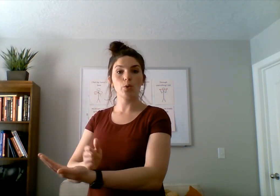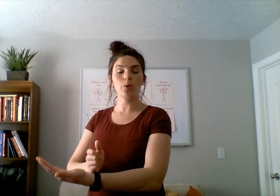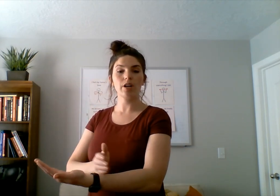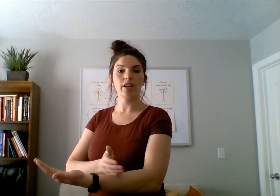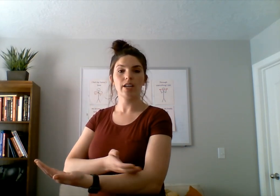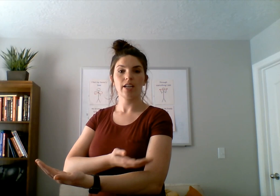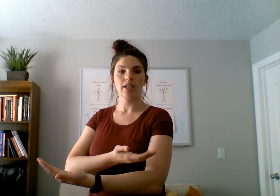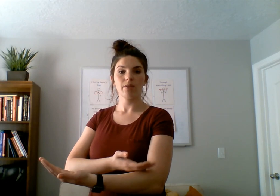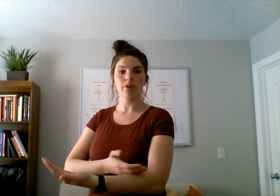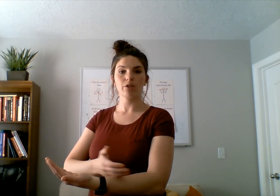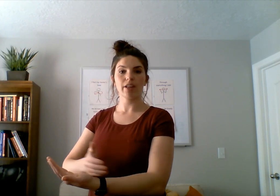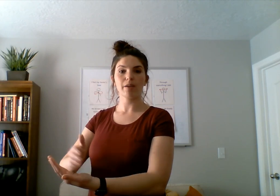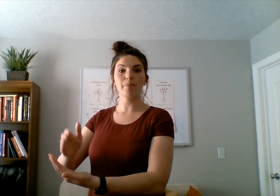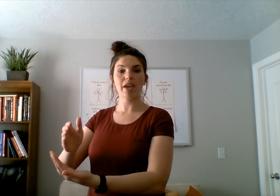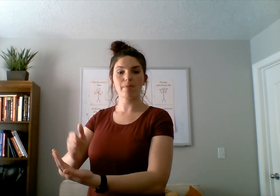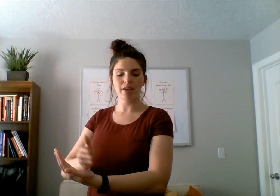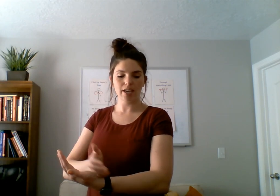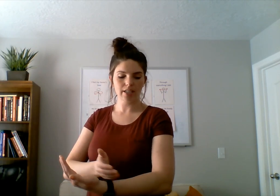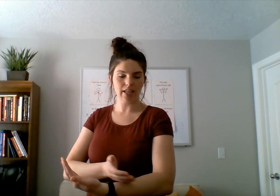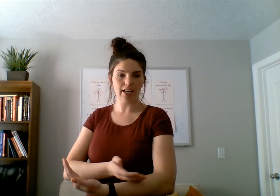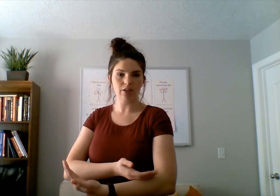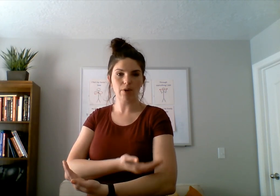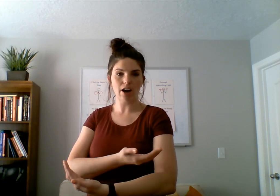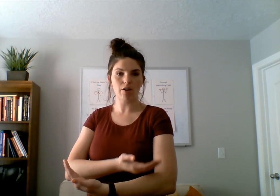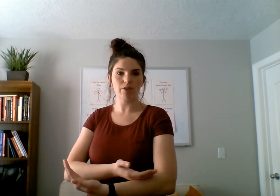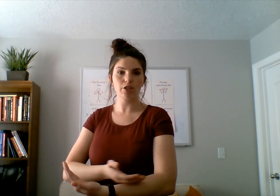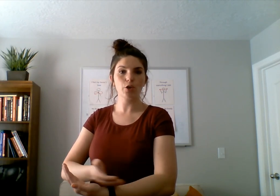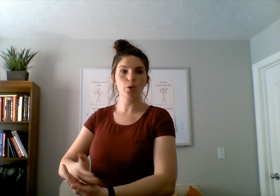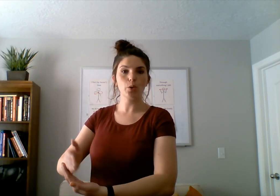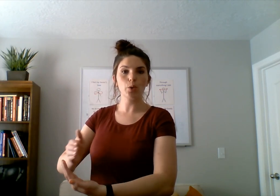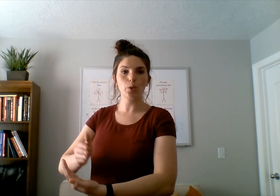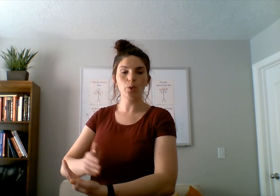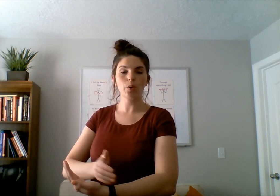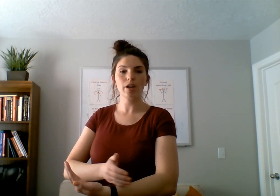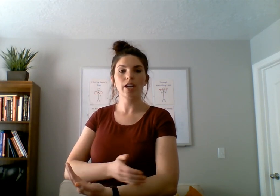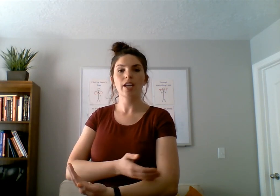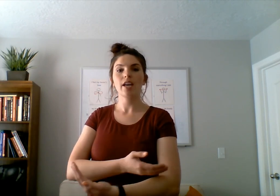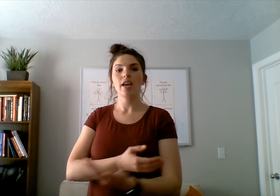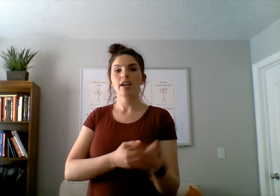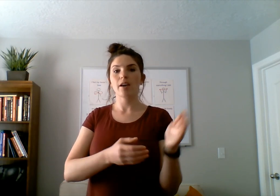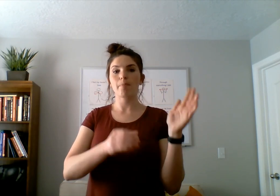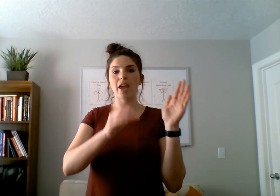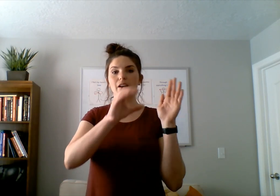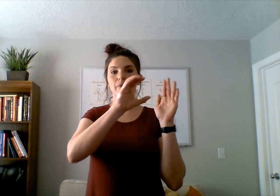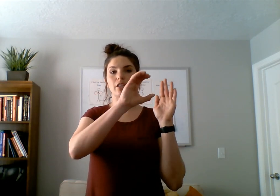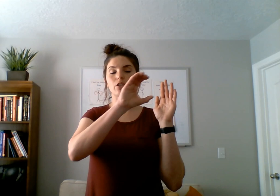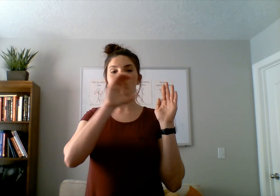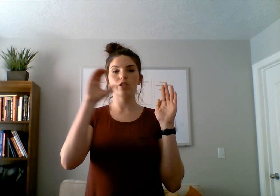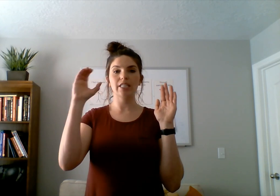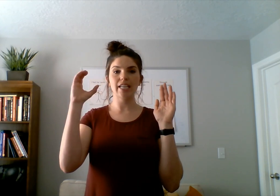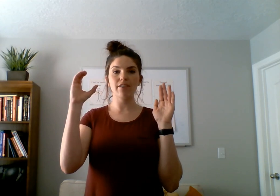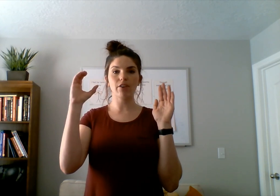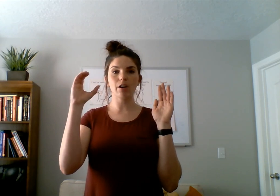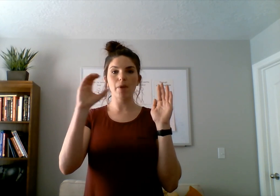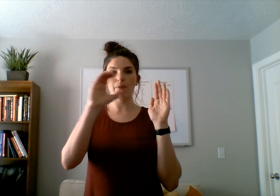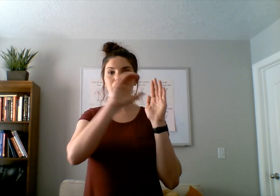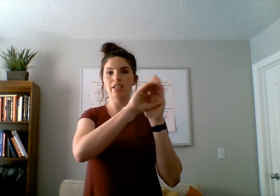I'm going do like a baby, is like around new commandment. So C for commandment,